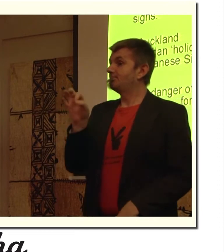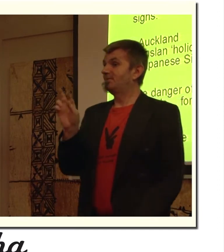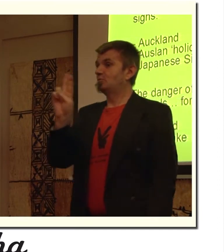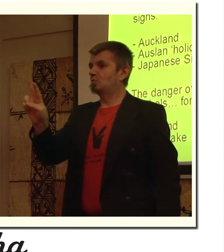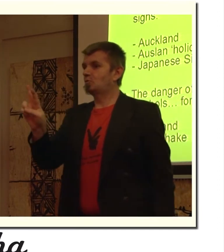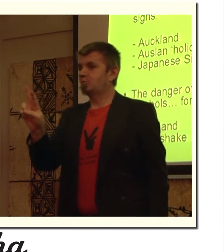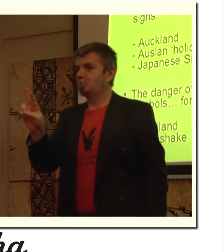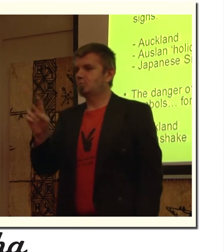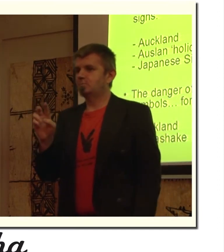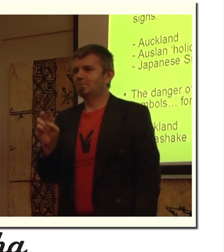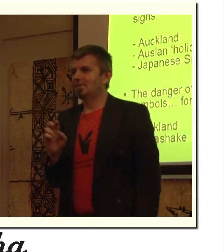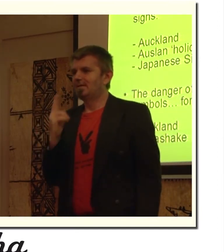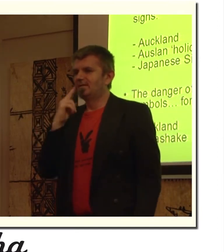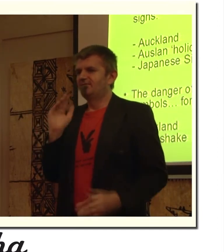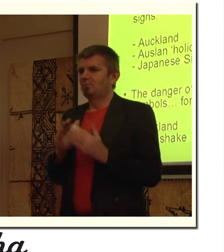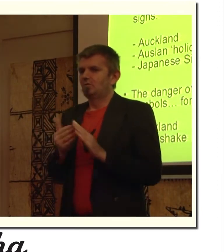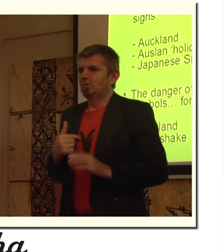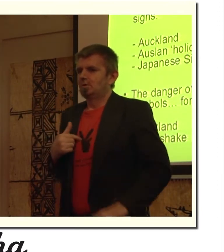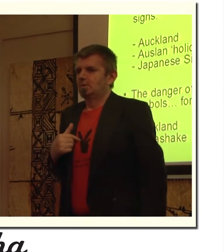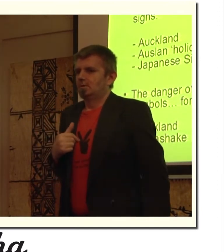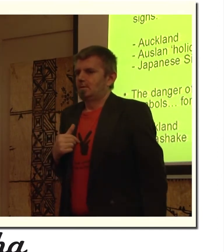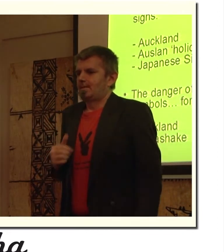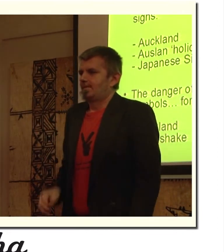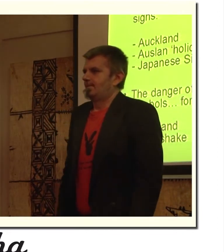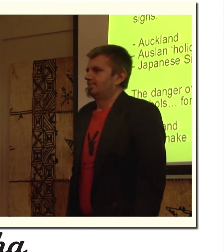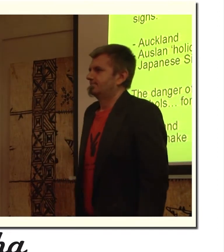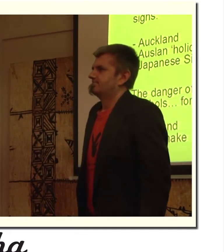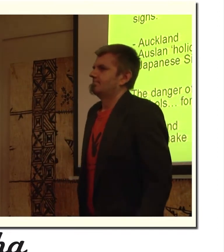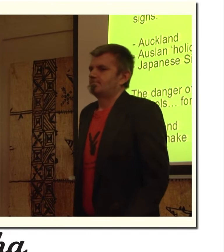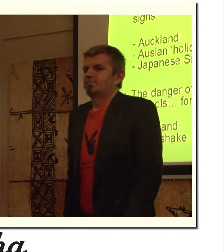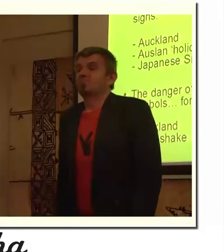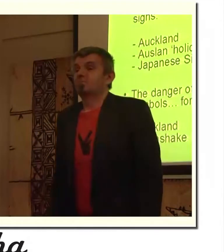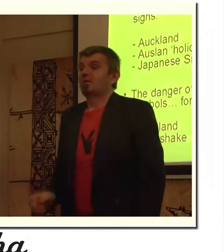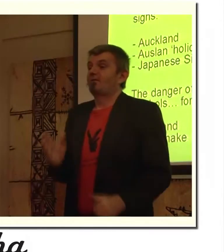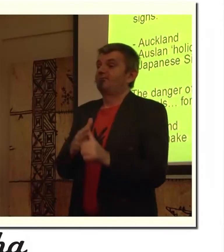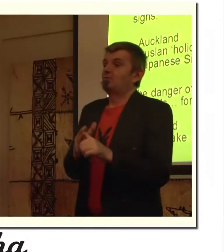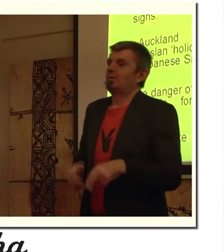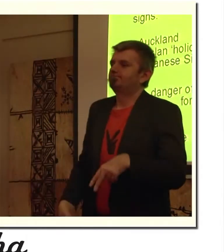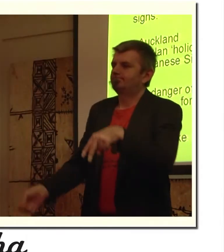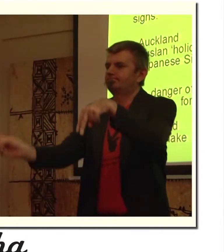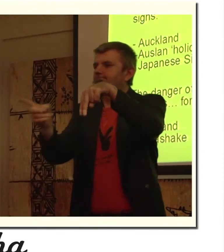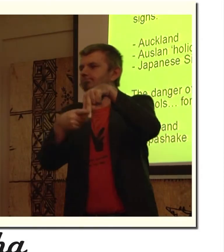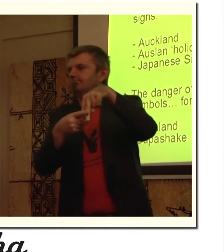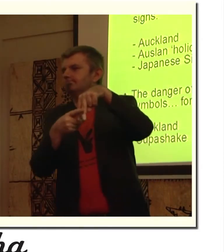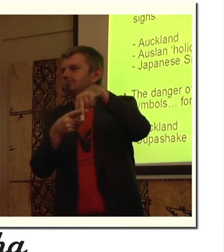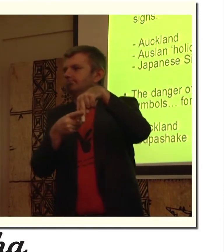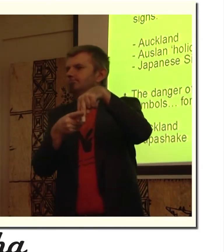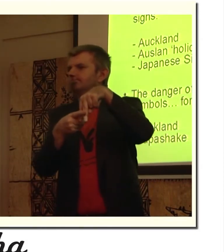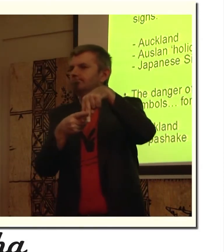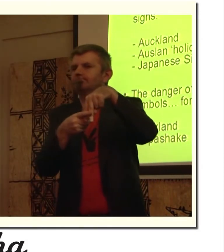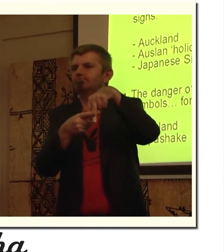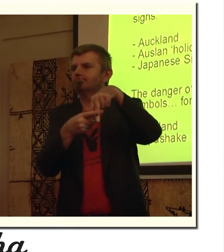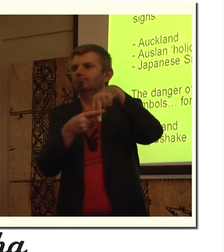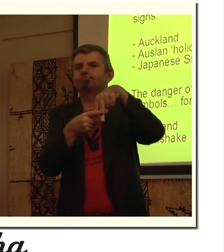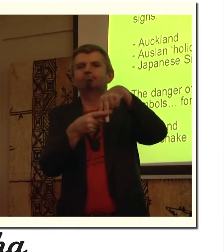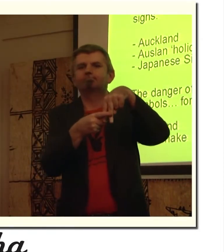Auckland Deaf Club decided to make up a logo, right? Okay, right. First of all, this was the